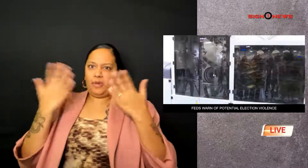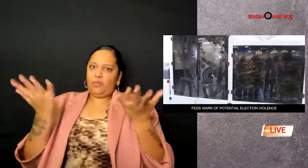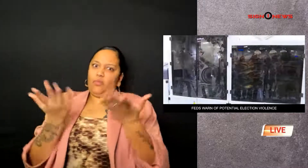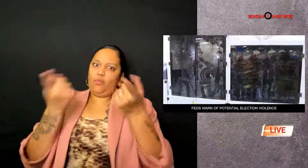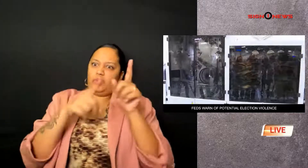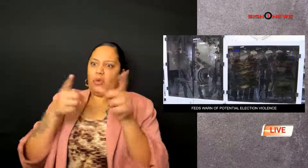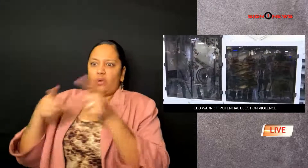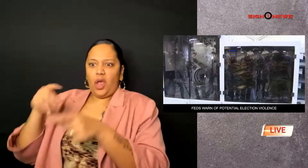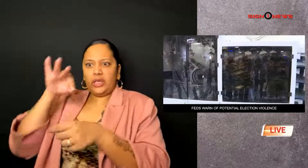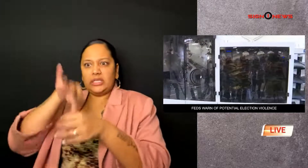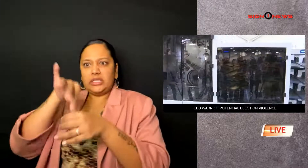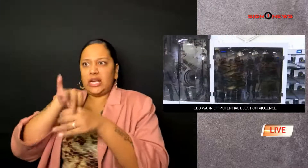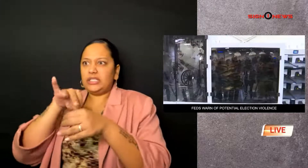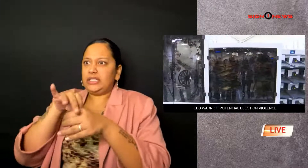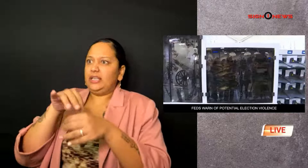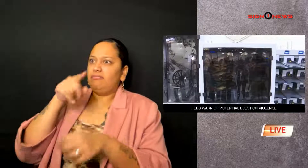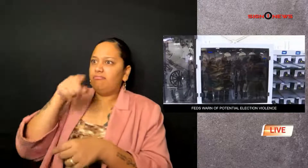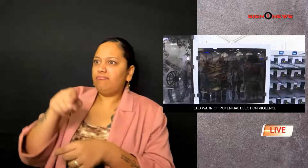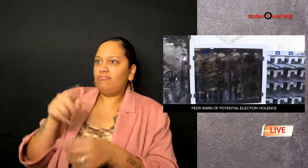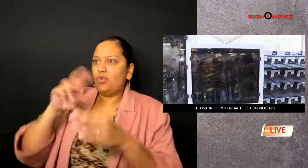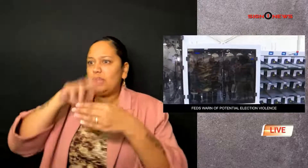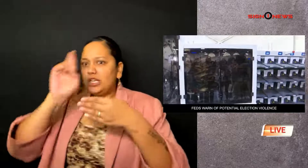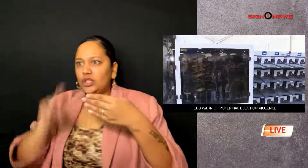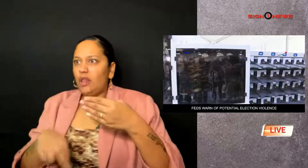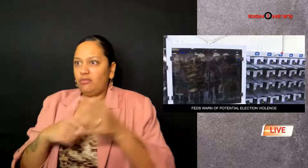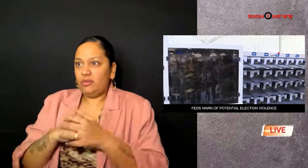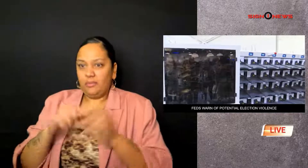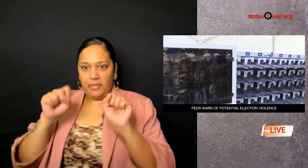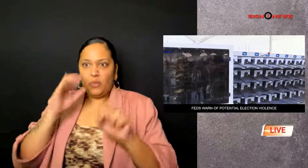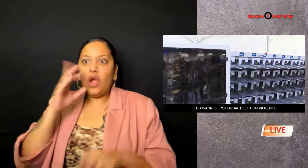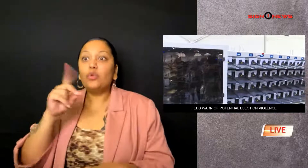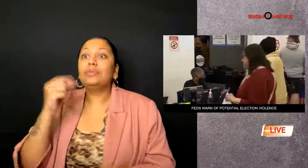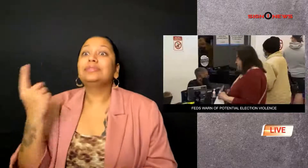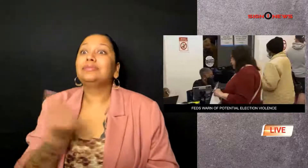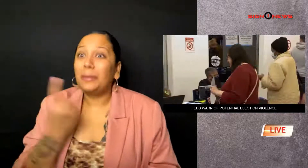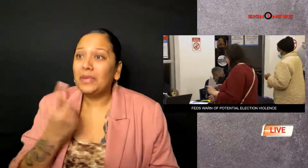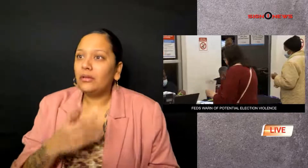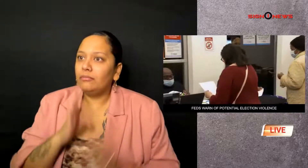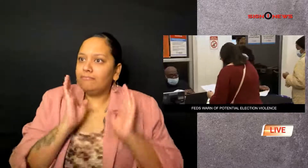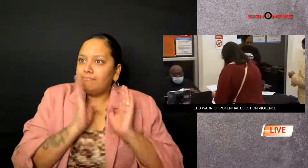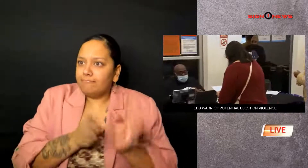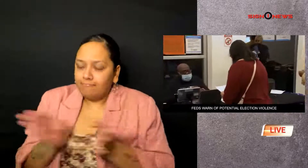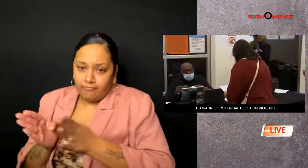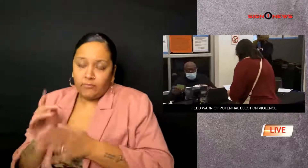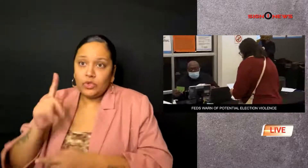violent extremists unhappy with election results may do something.